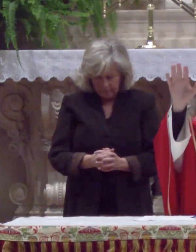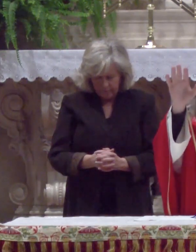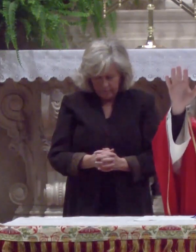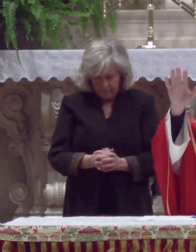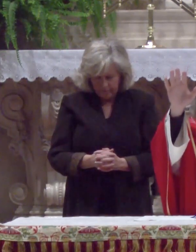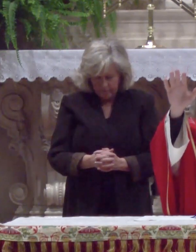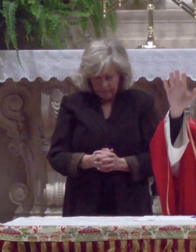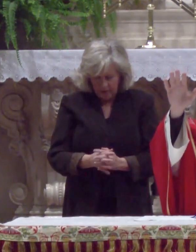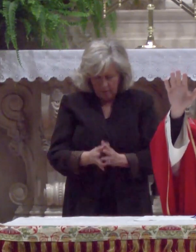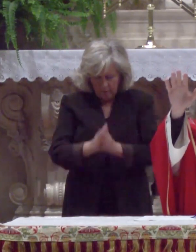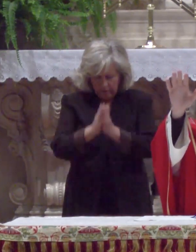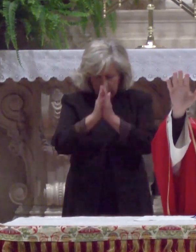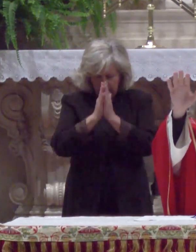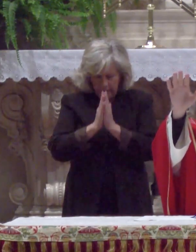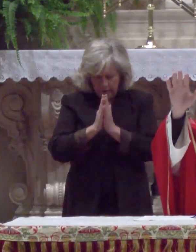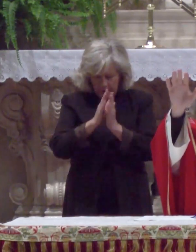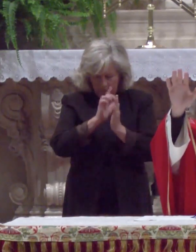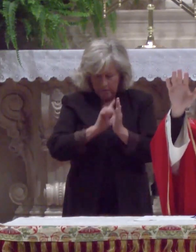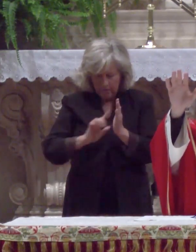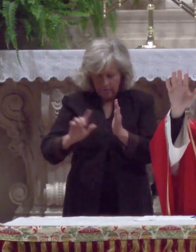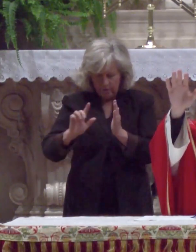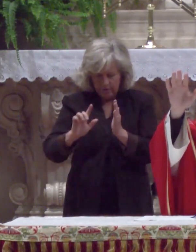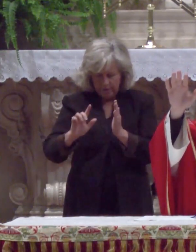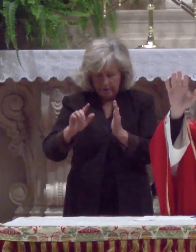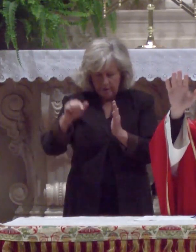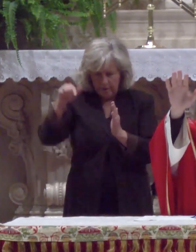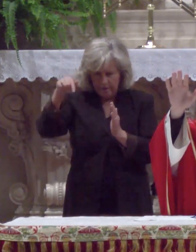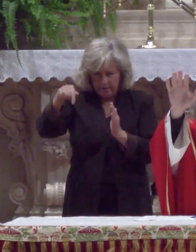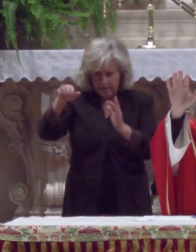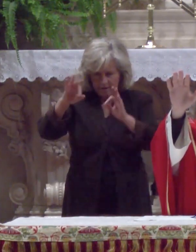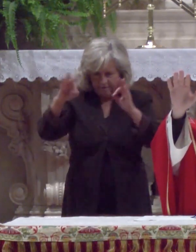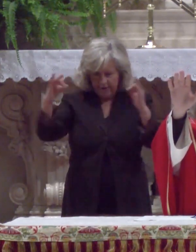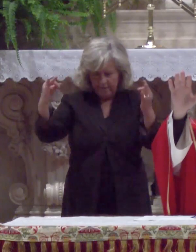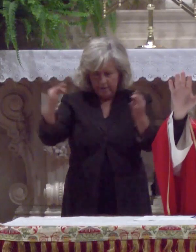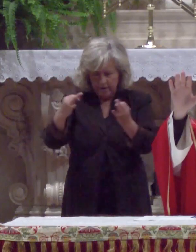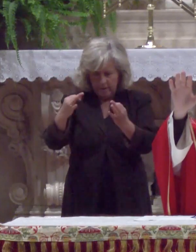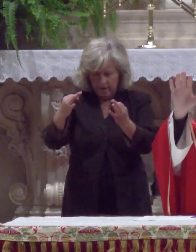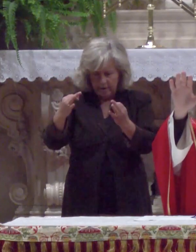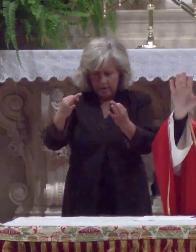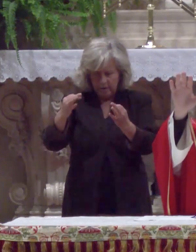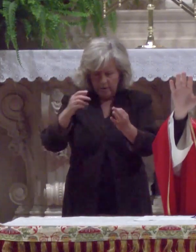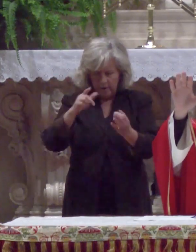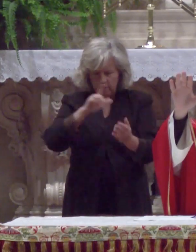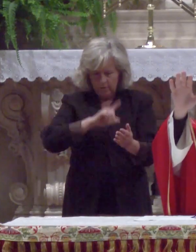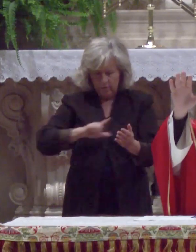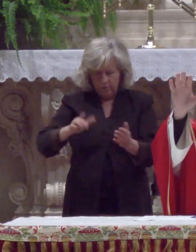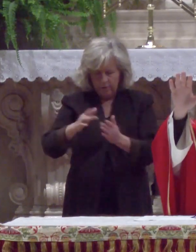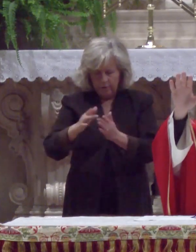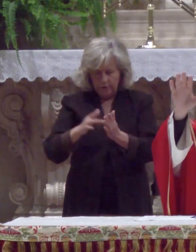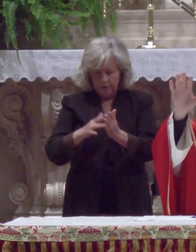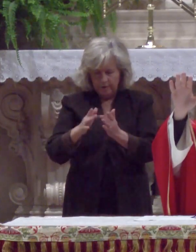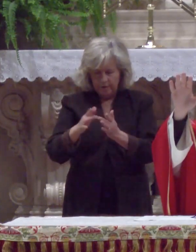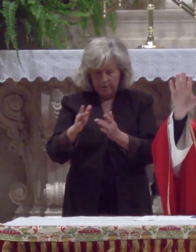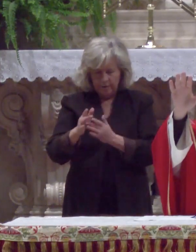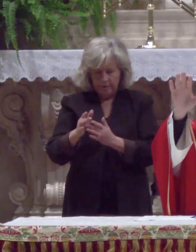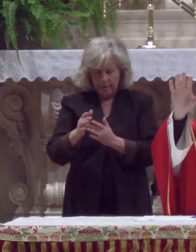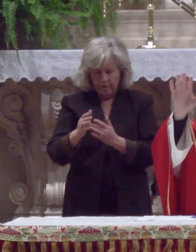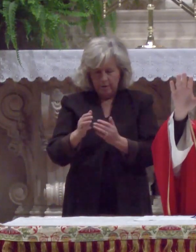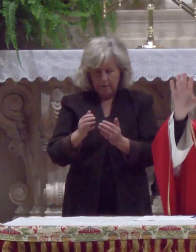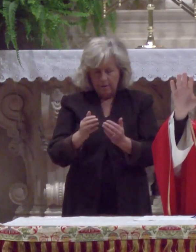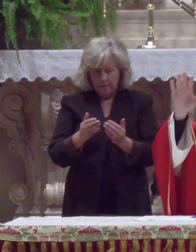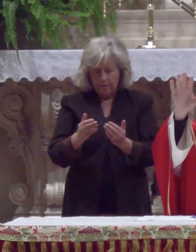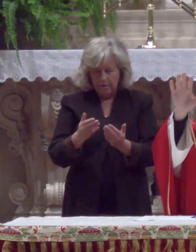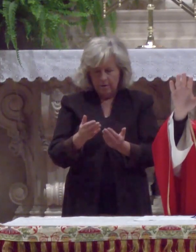Look, we pray, O Lord, on this, your family, for whom our Lord Jesus Christ did not hesitate to